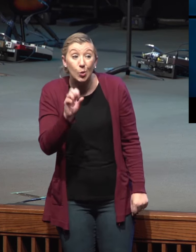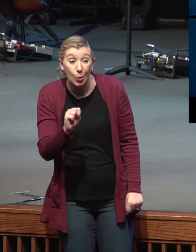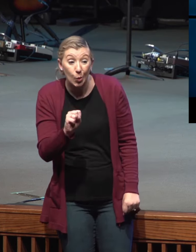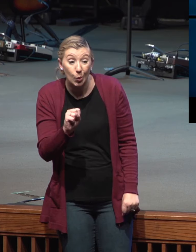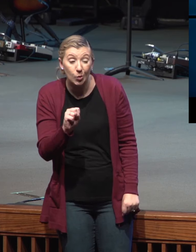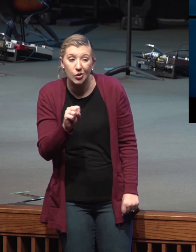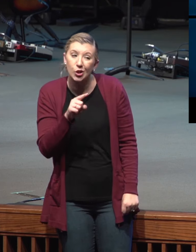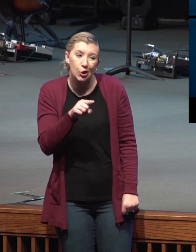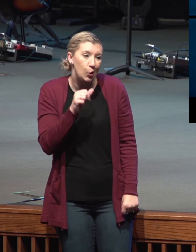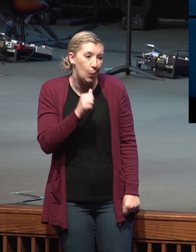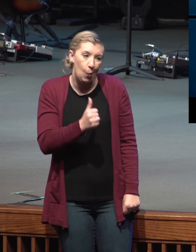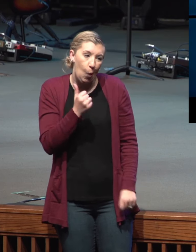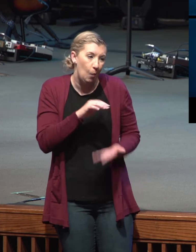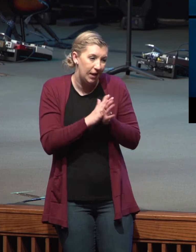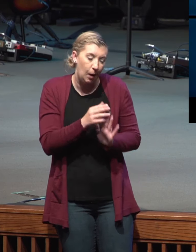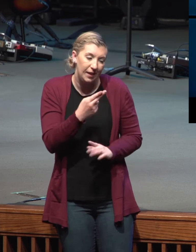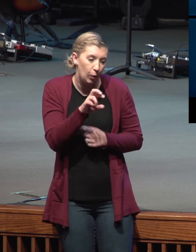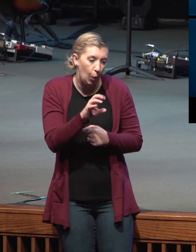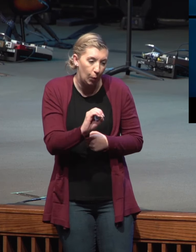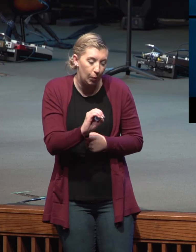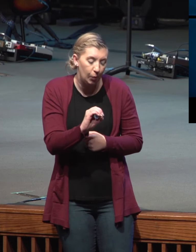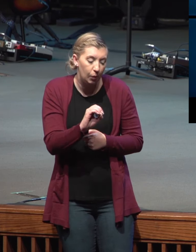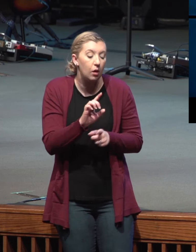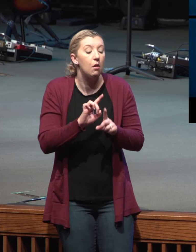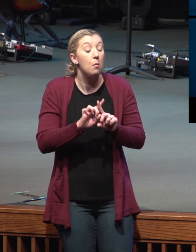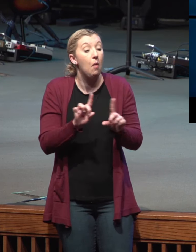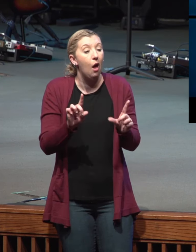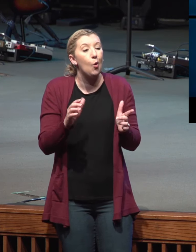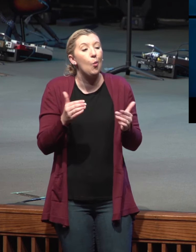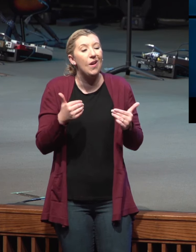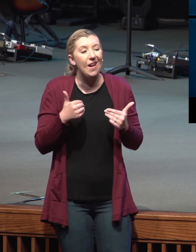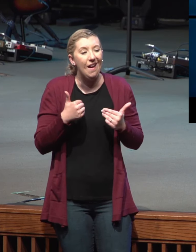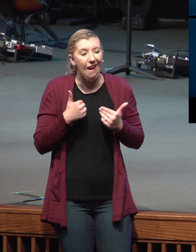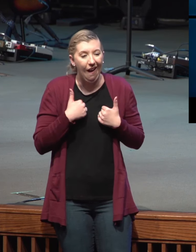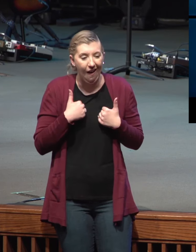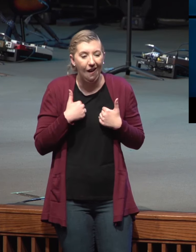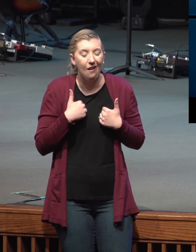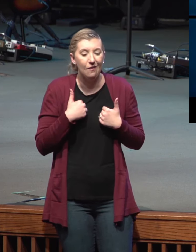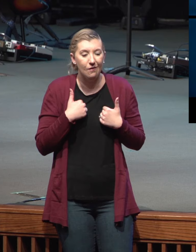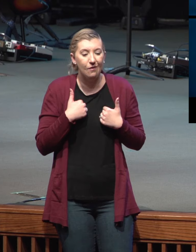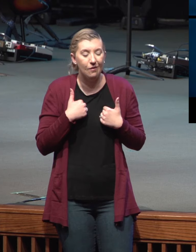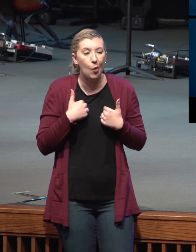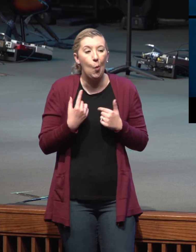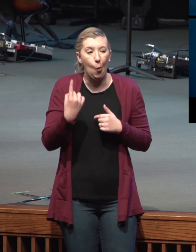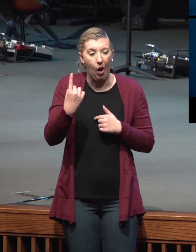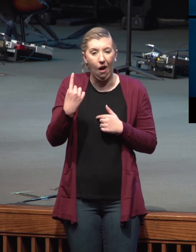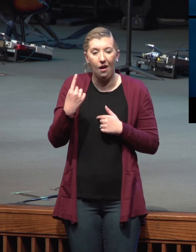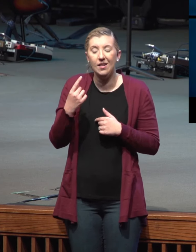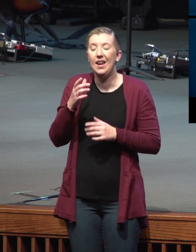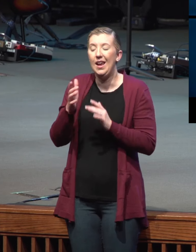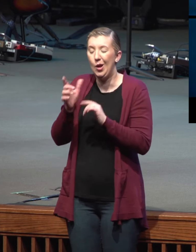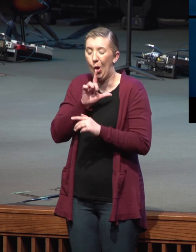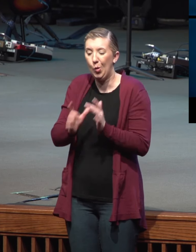get to be the hero. But we have one in our Lord and Savior, Jesus Christ, who